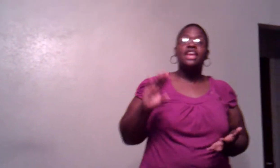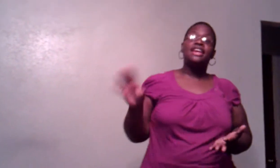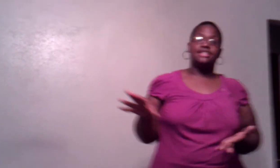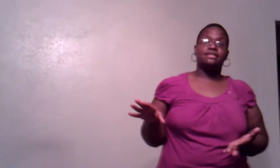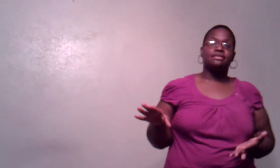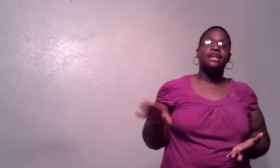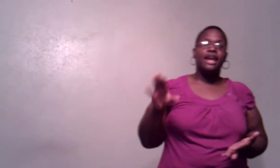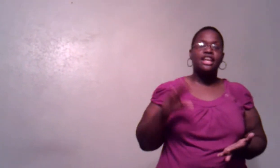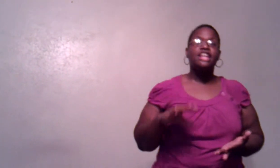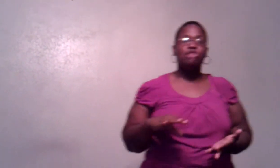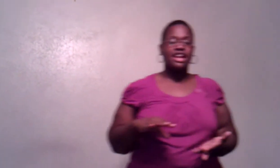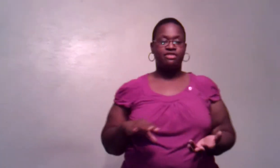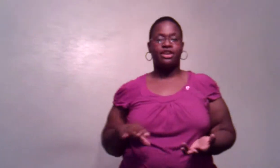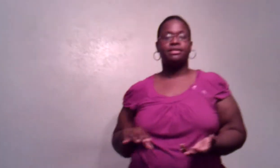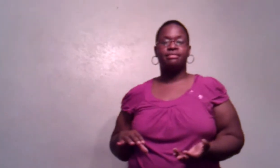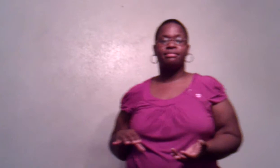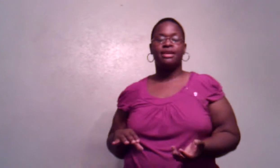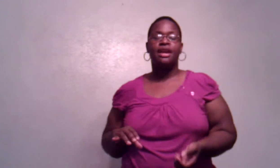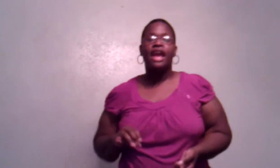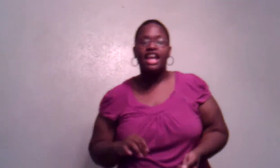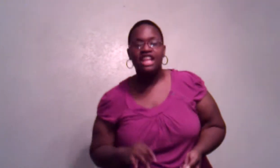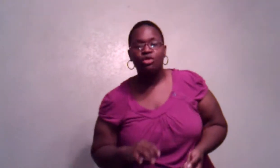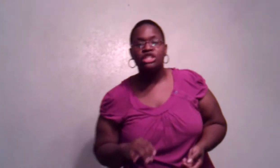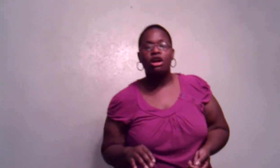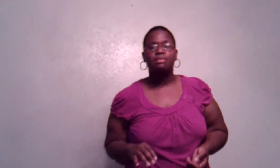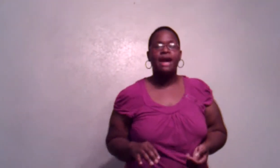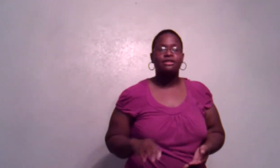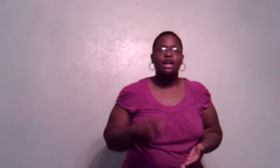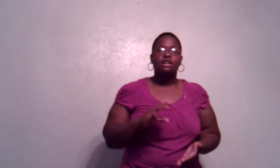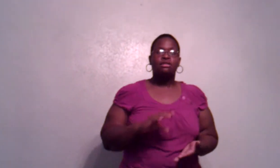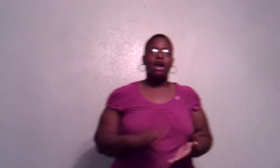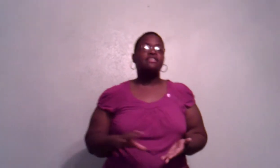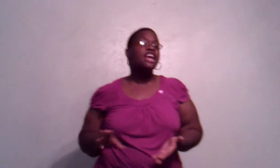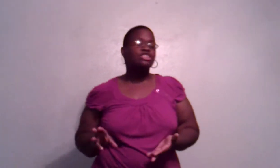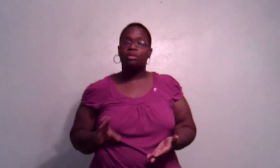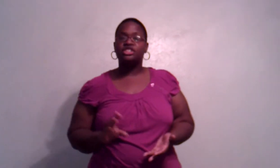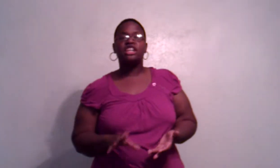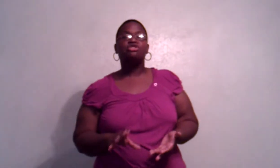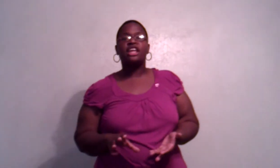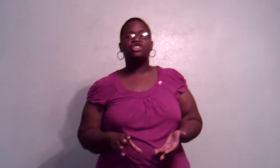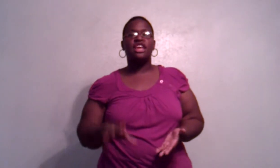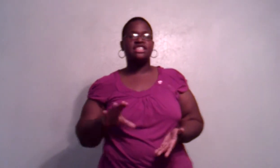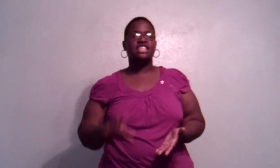heat and heat transfer. And then we talked about gravitational potential energy is